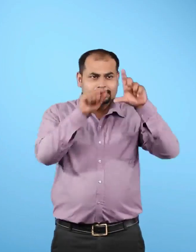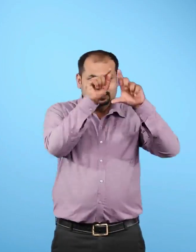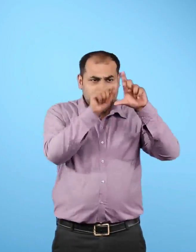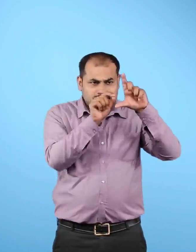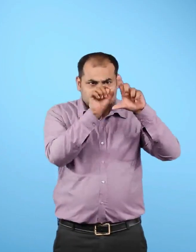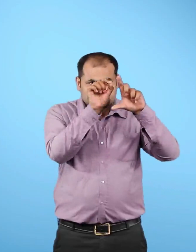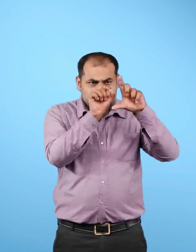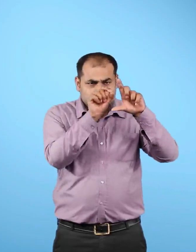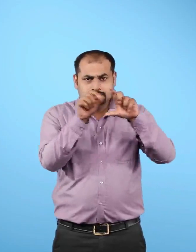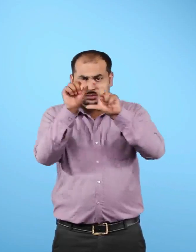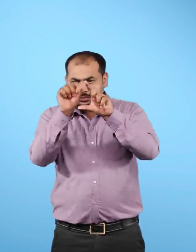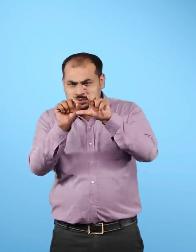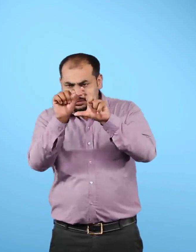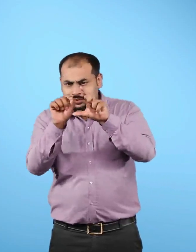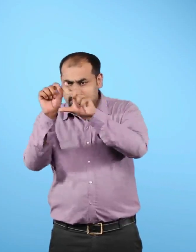1 and candle 3.